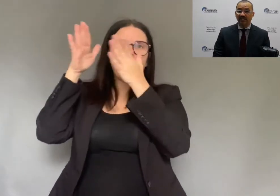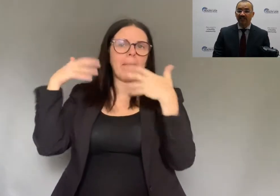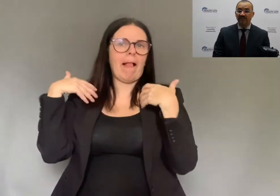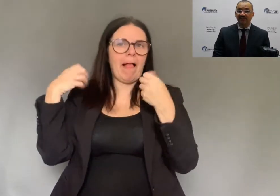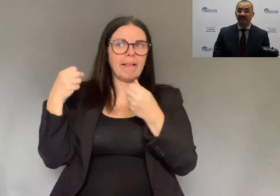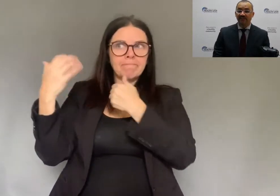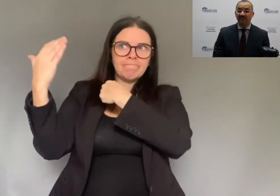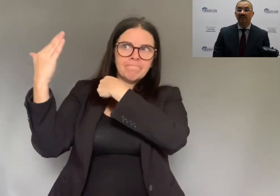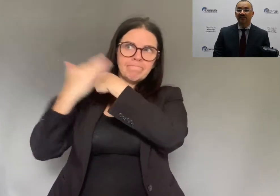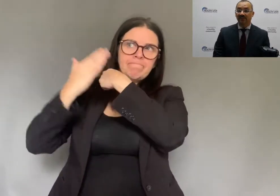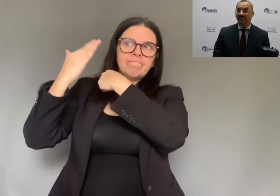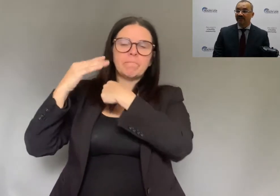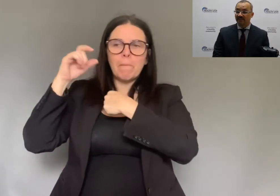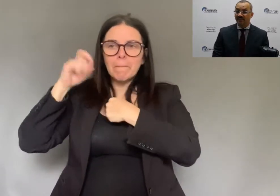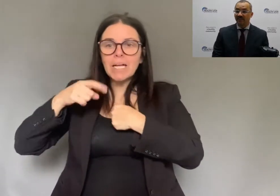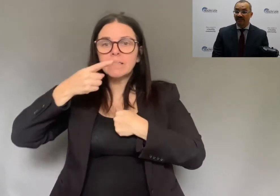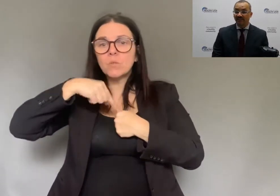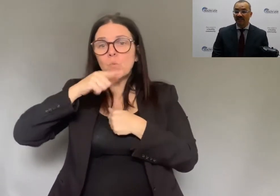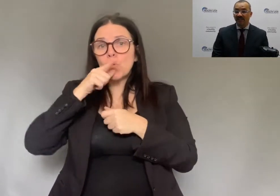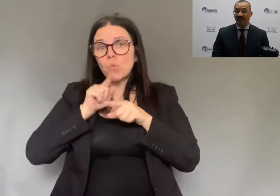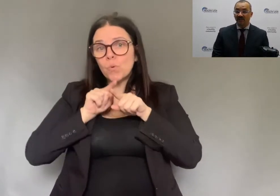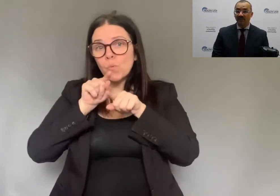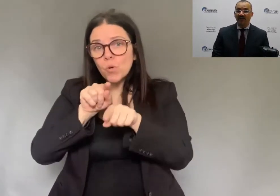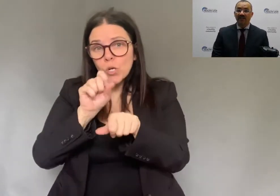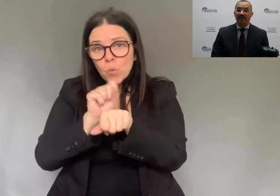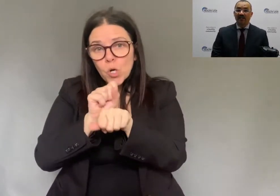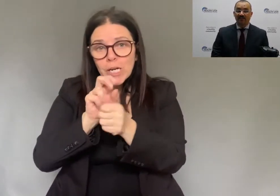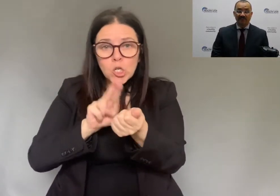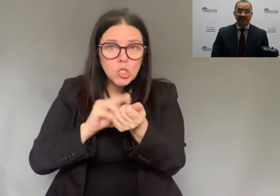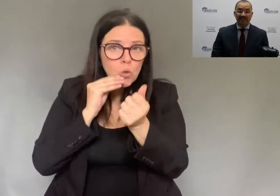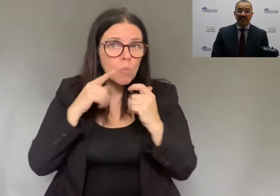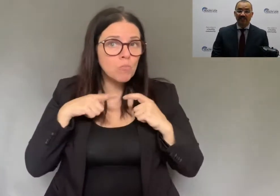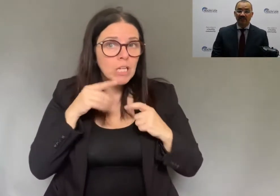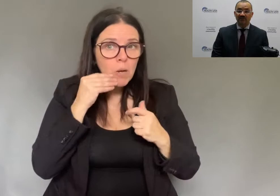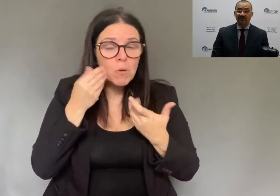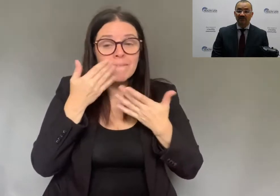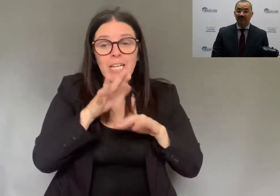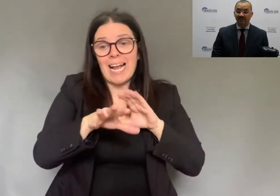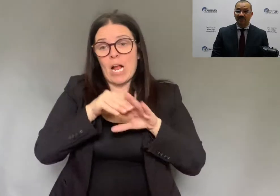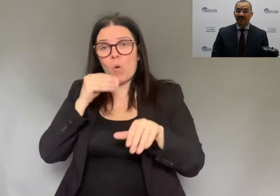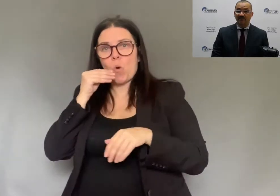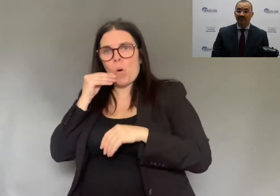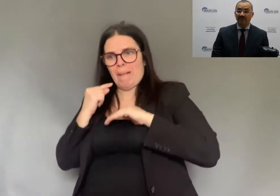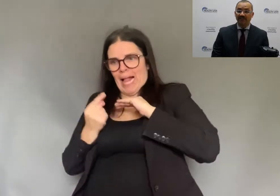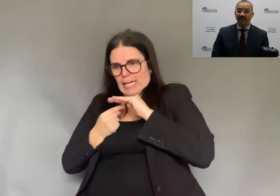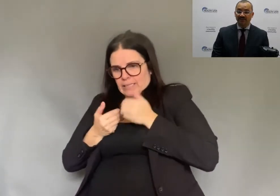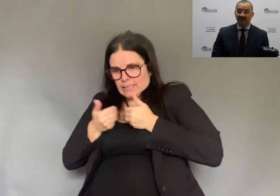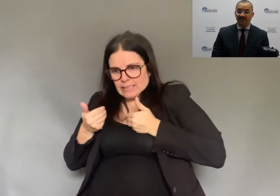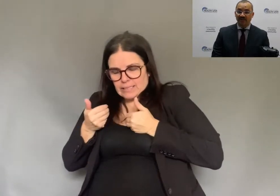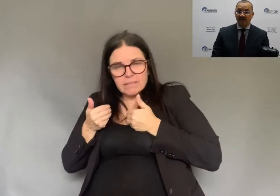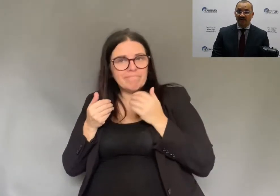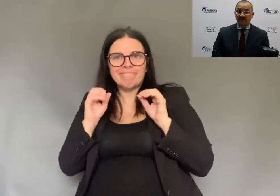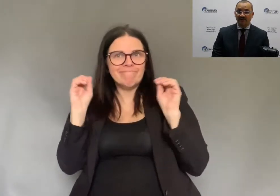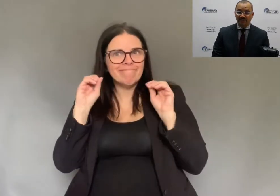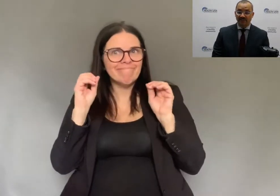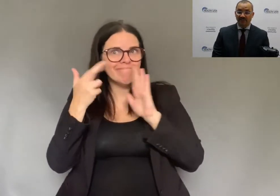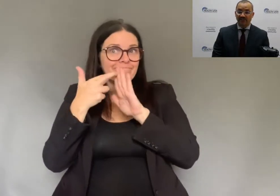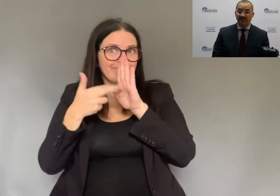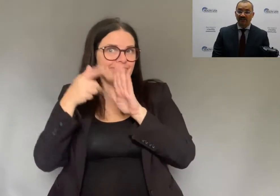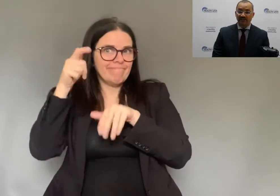working in these facilities to just self-isolate when they are back at home. But I think they need to be responsible in terms of how